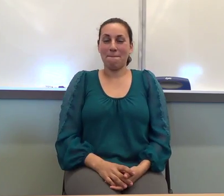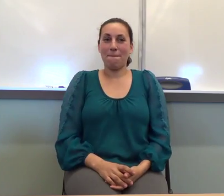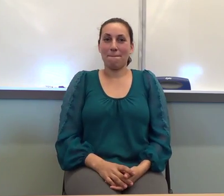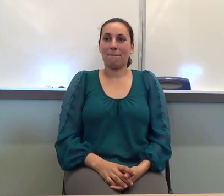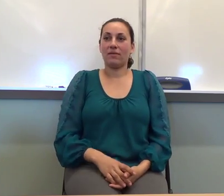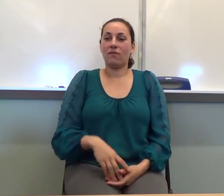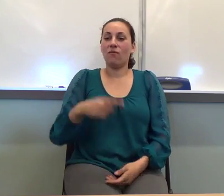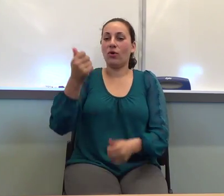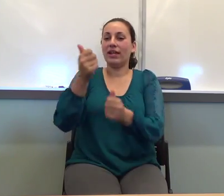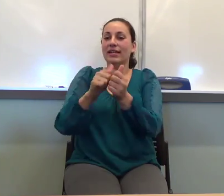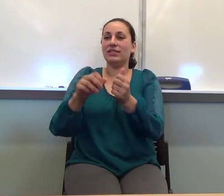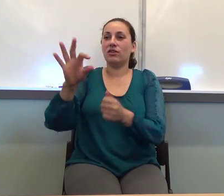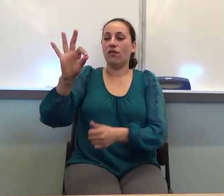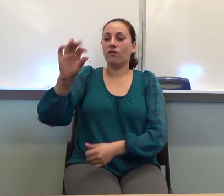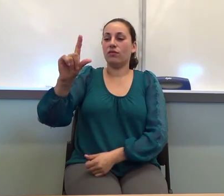ounce.